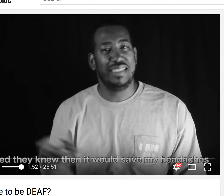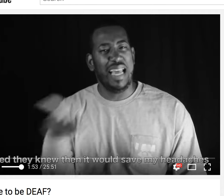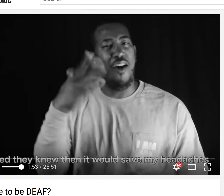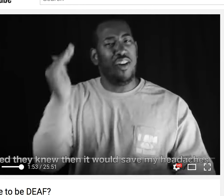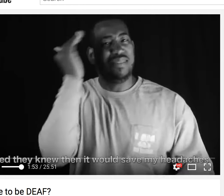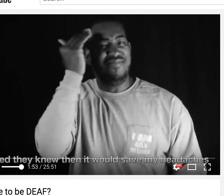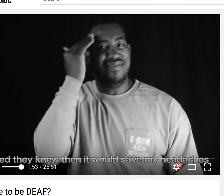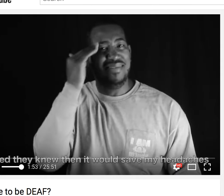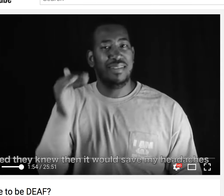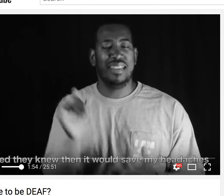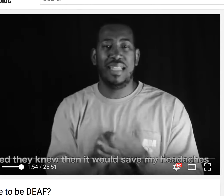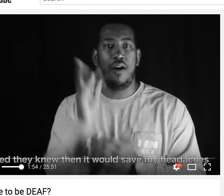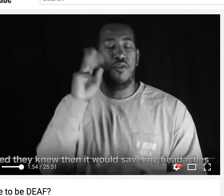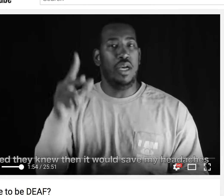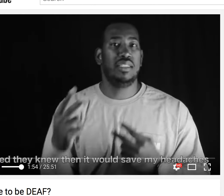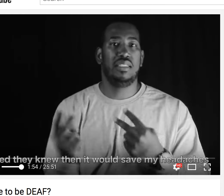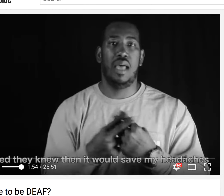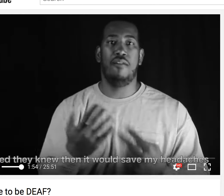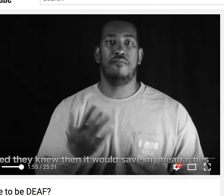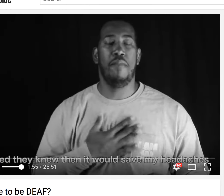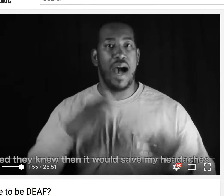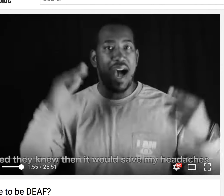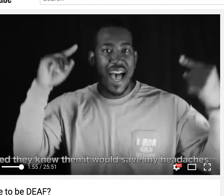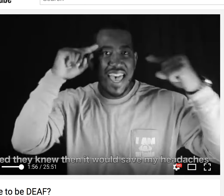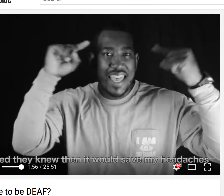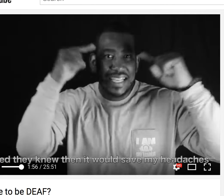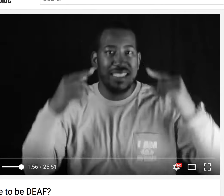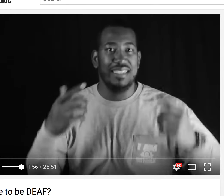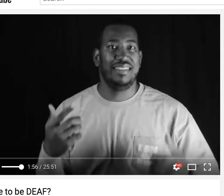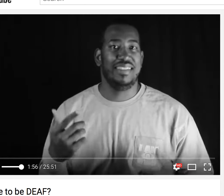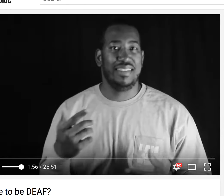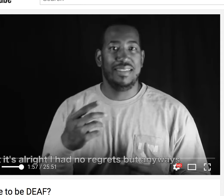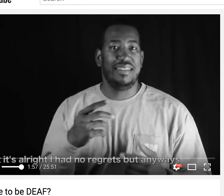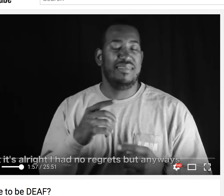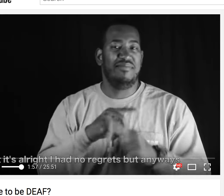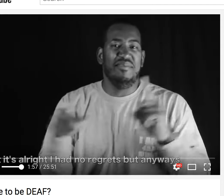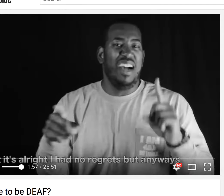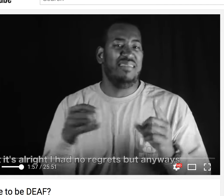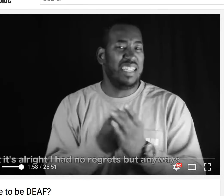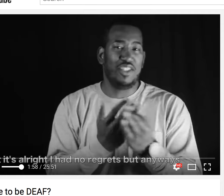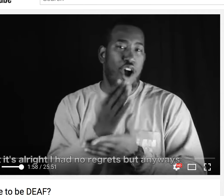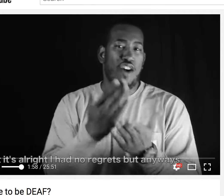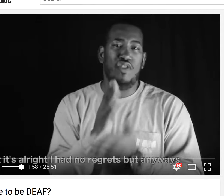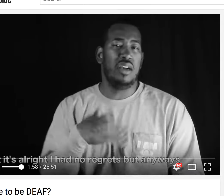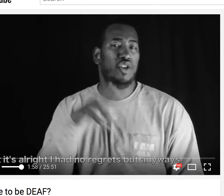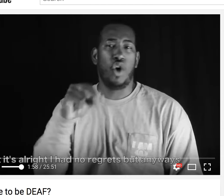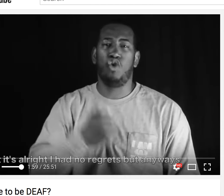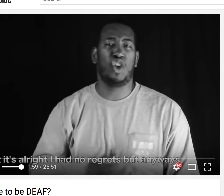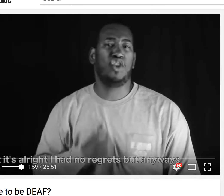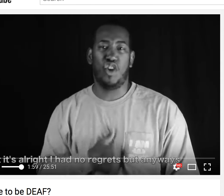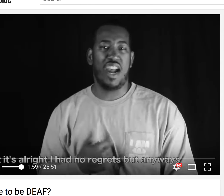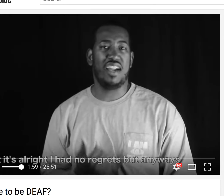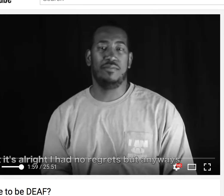But I kind of wish that they knew about my struggles, the things that I went through.